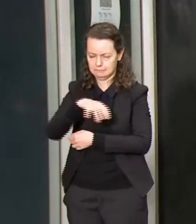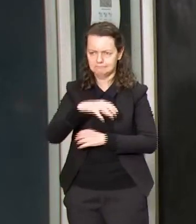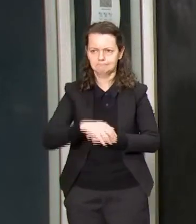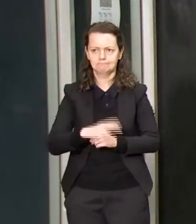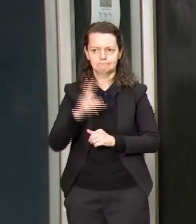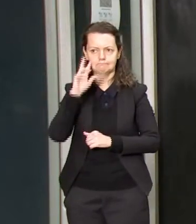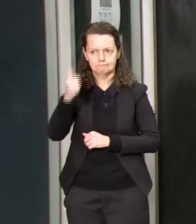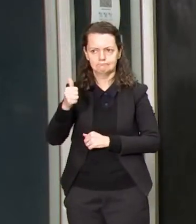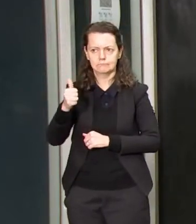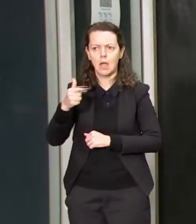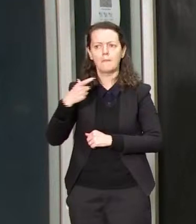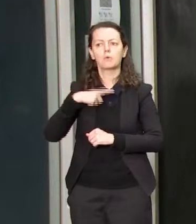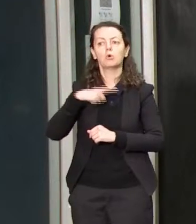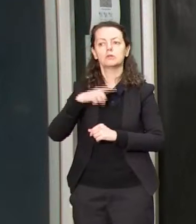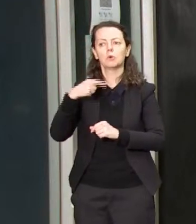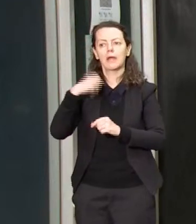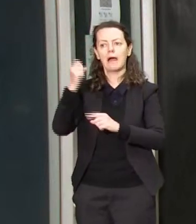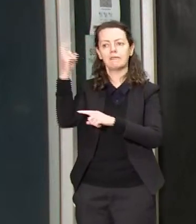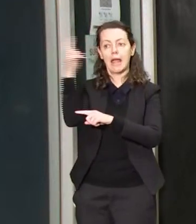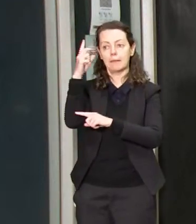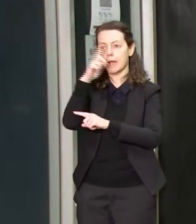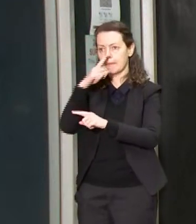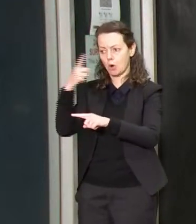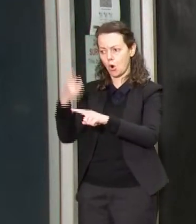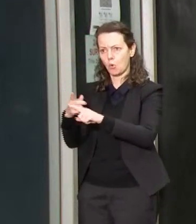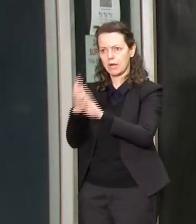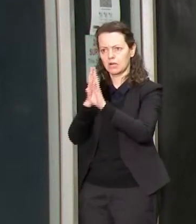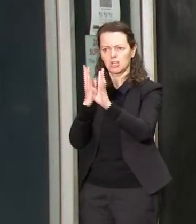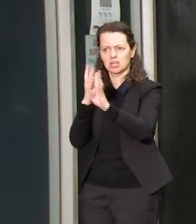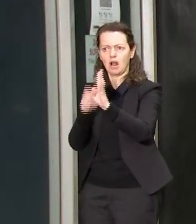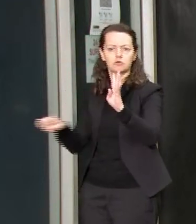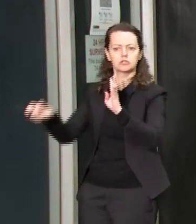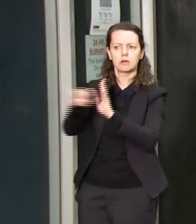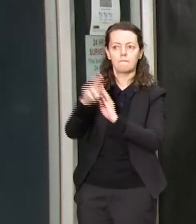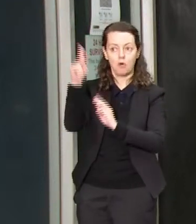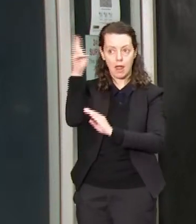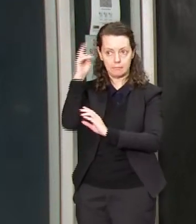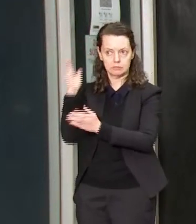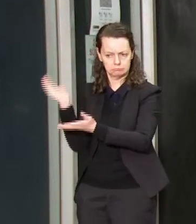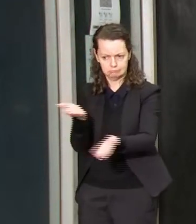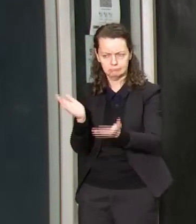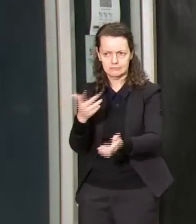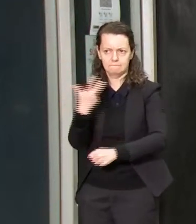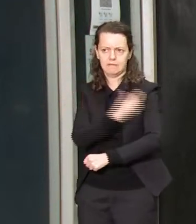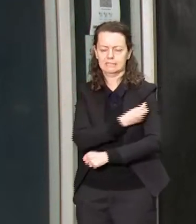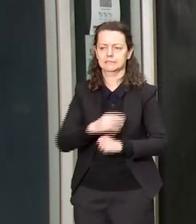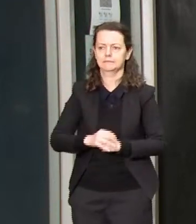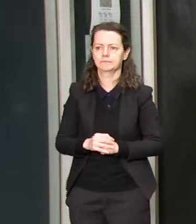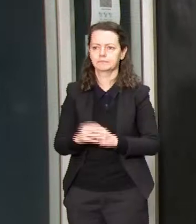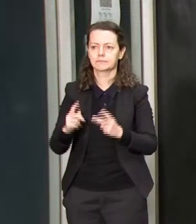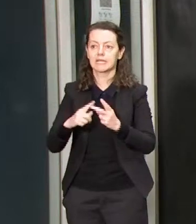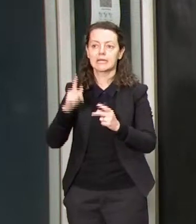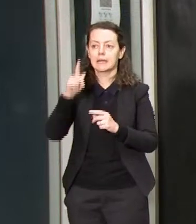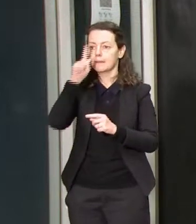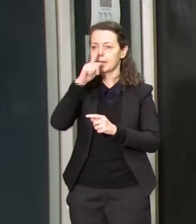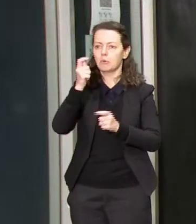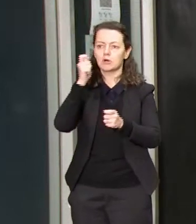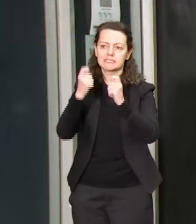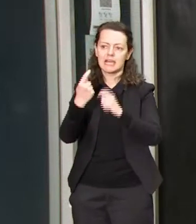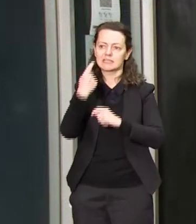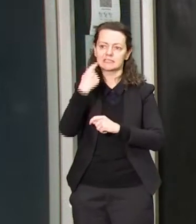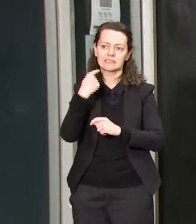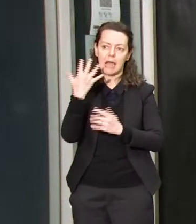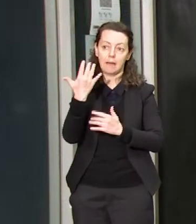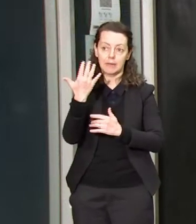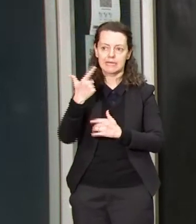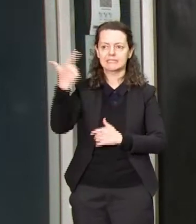day of our priority blitz for Ambulance Victoria staff. We had 17,604 tests yesterday,